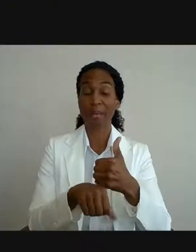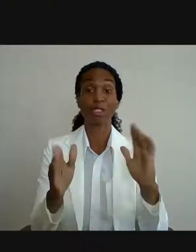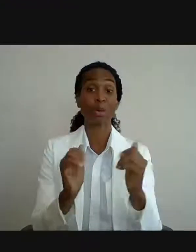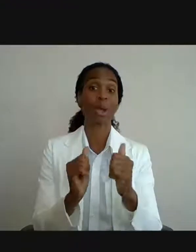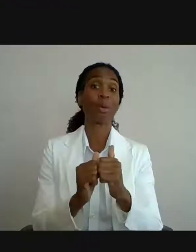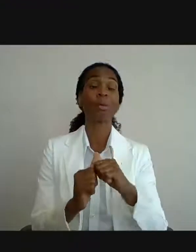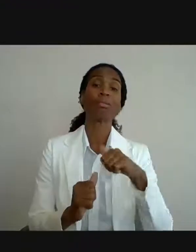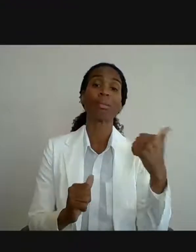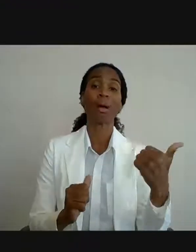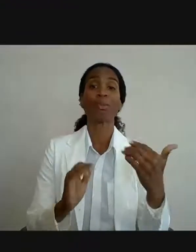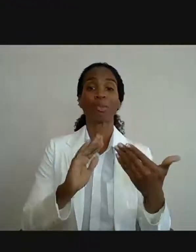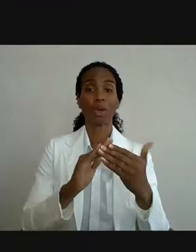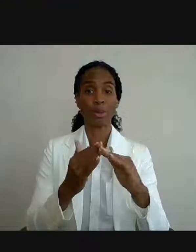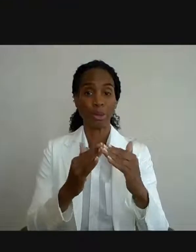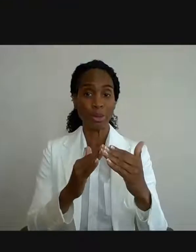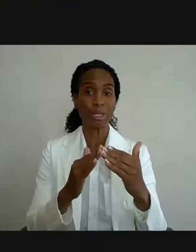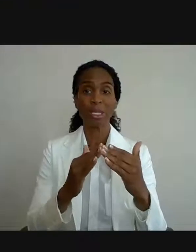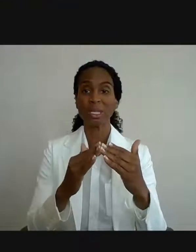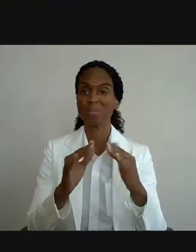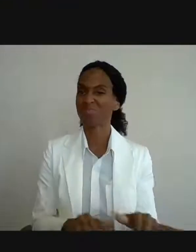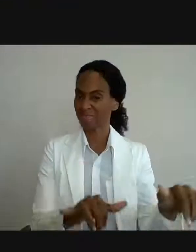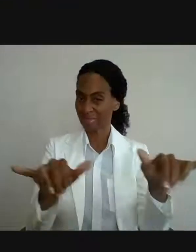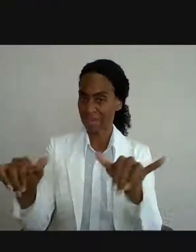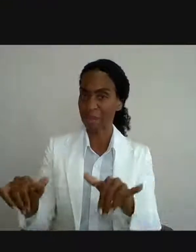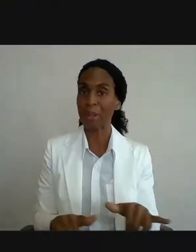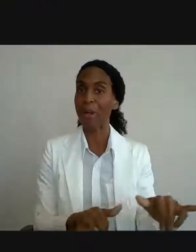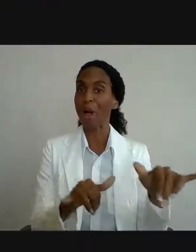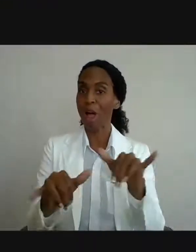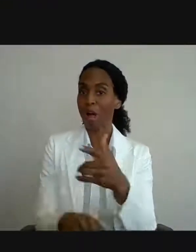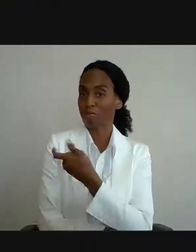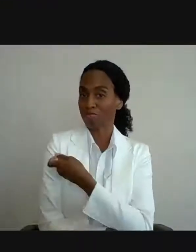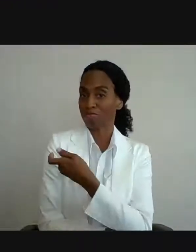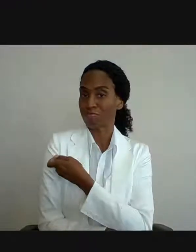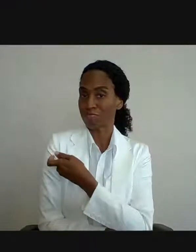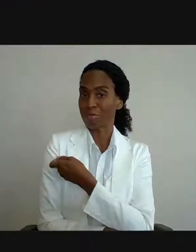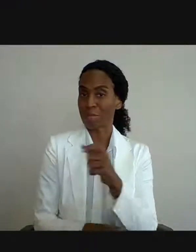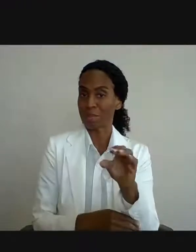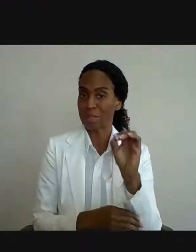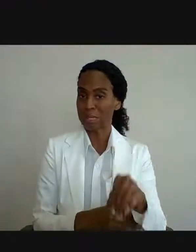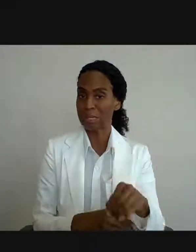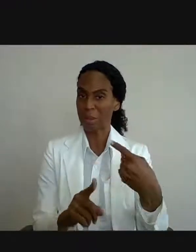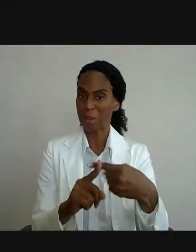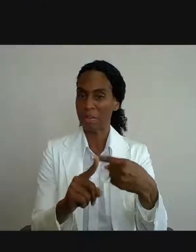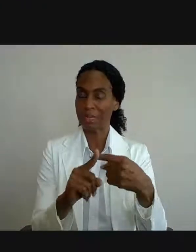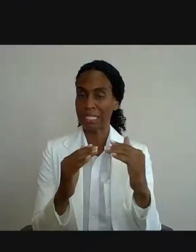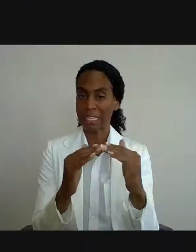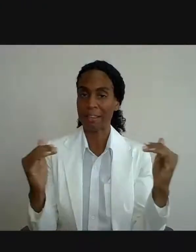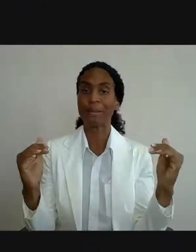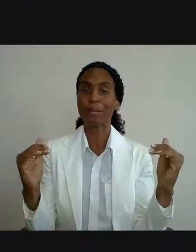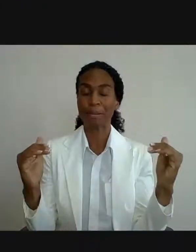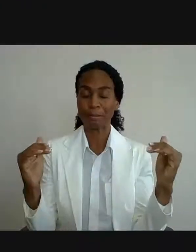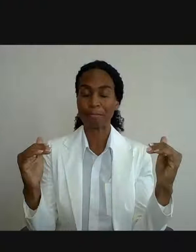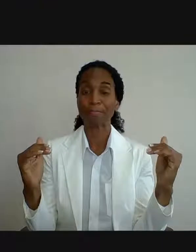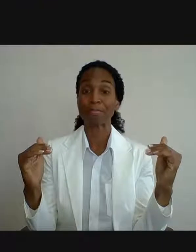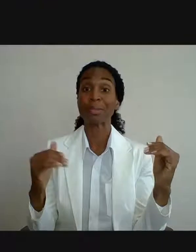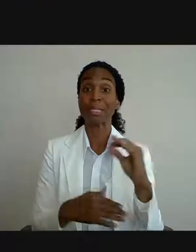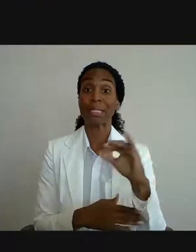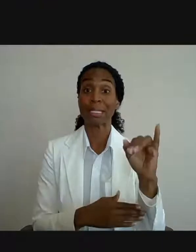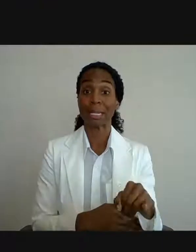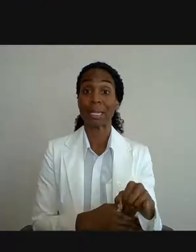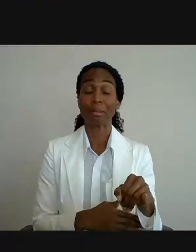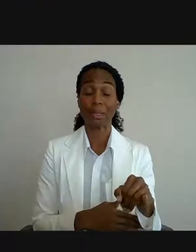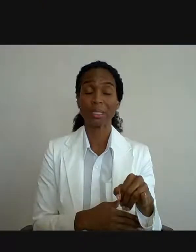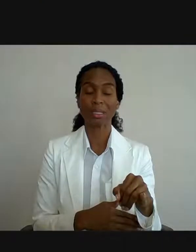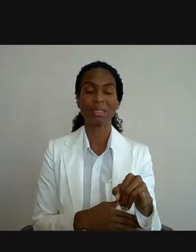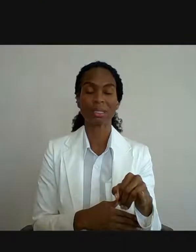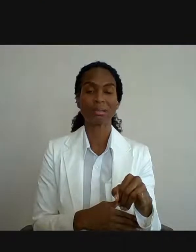other communities with similar vaccine rates and positivity levels, Indianapolis is where